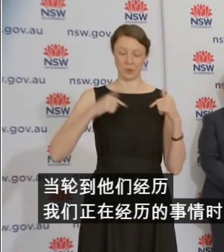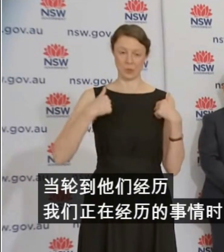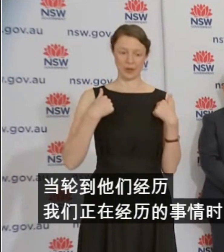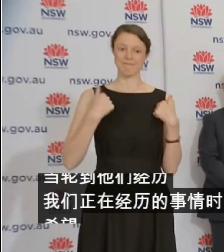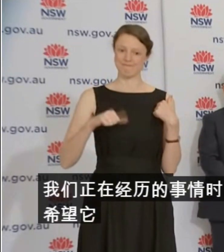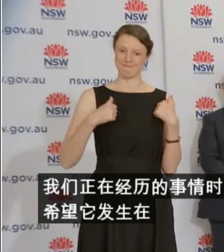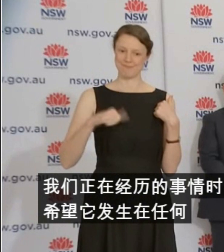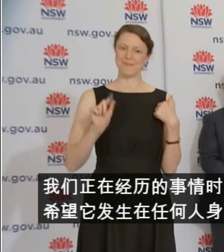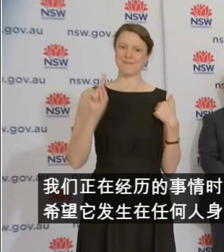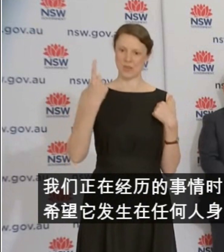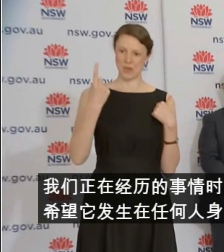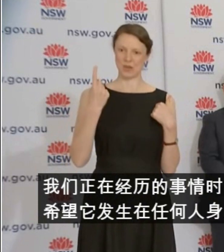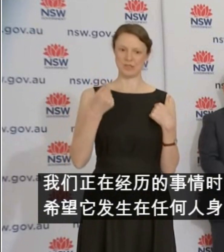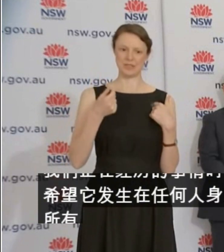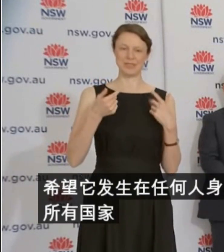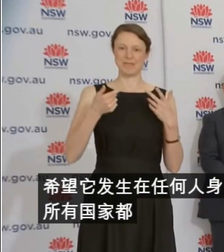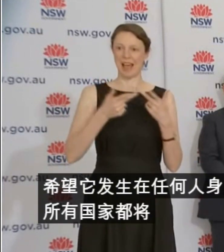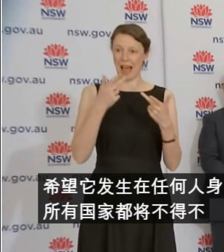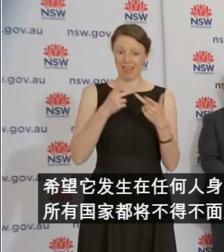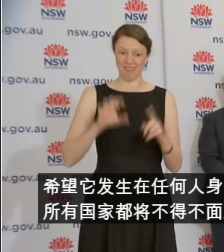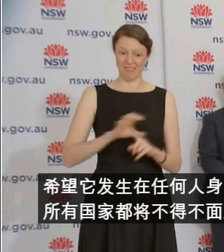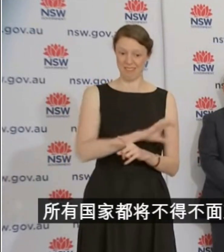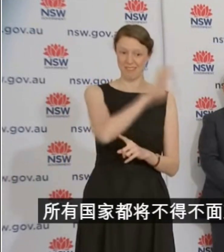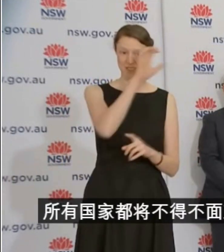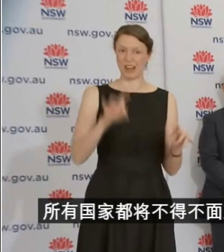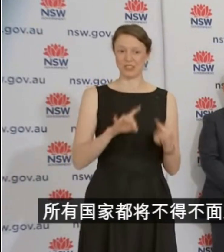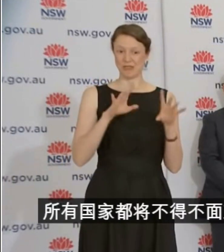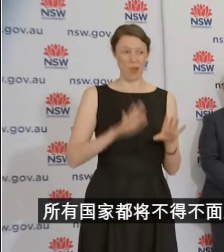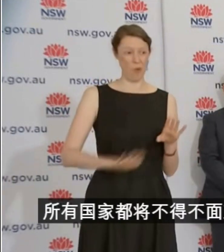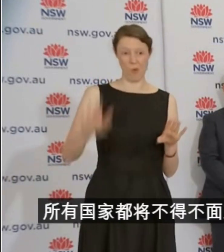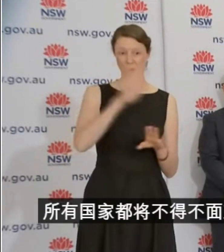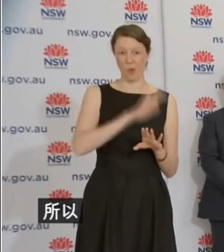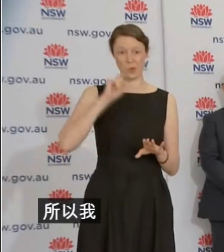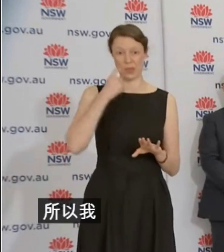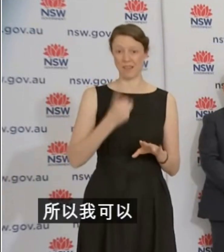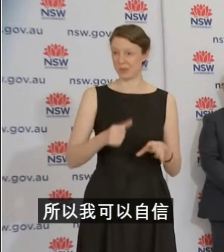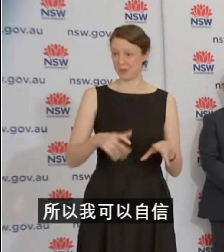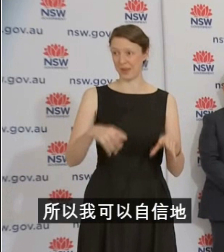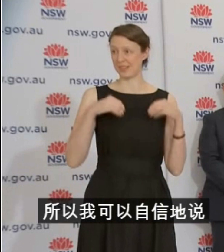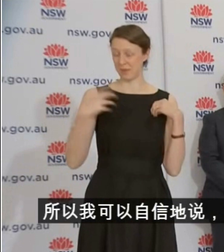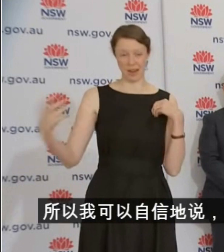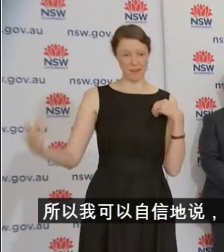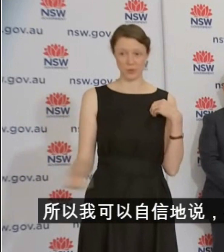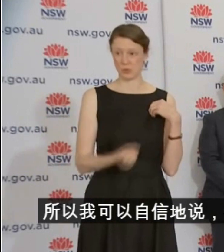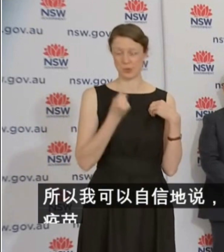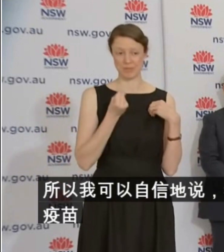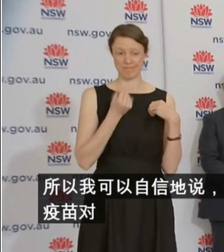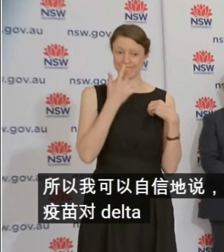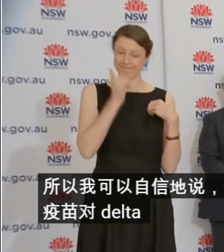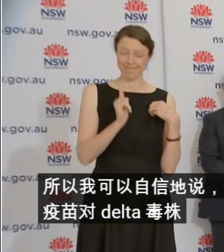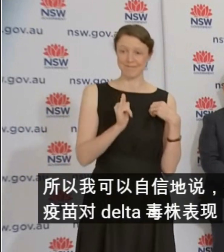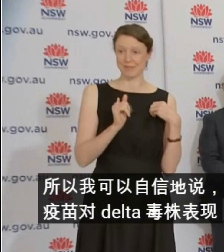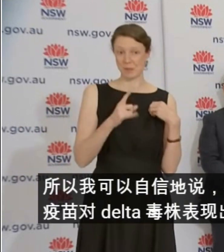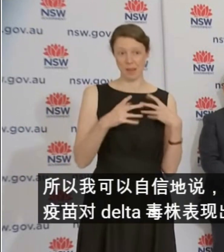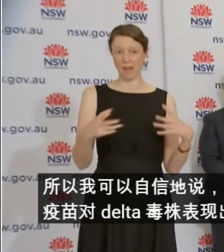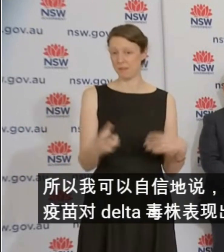going through, and I don't wish it upon anybody, but it's a confronting situation all states are going to have to go through. So we can say confidently that our vaccines